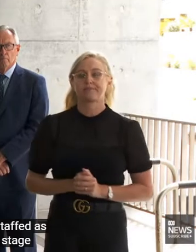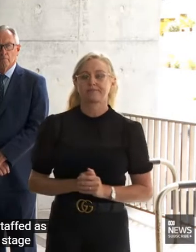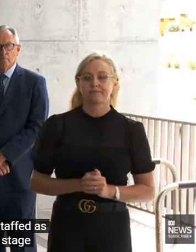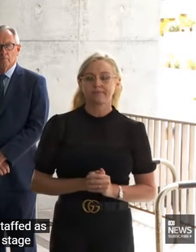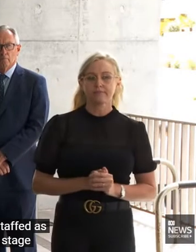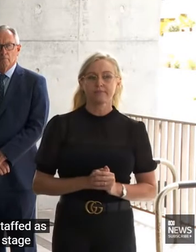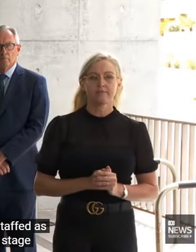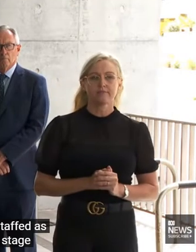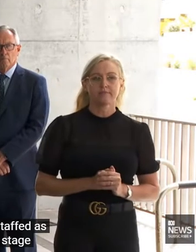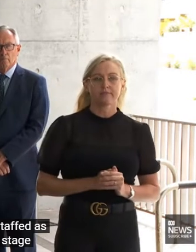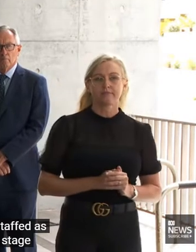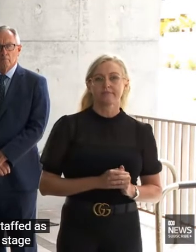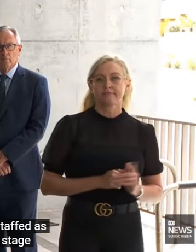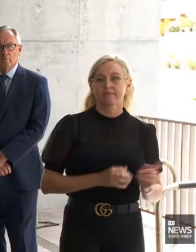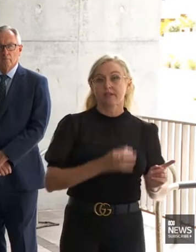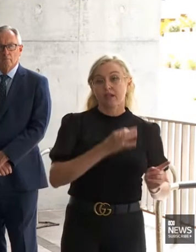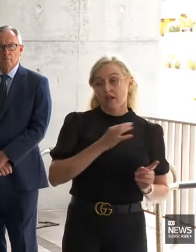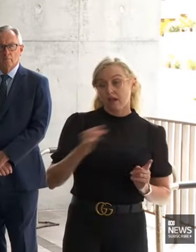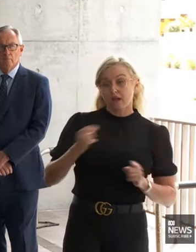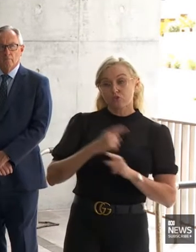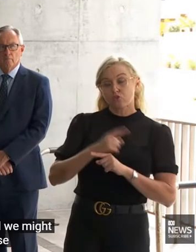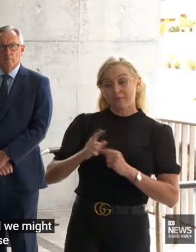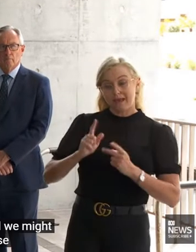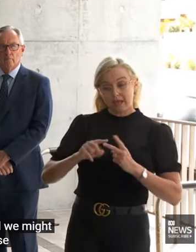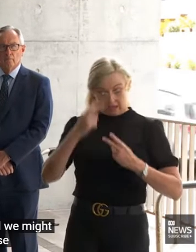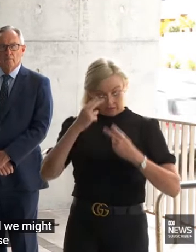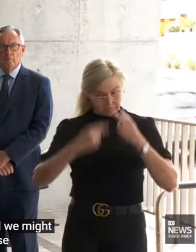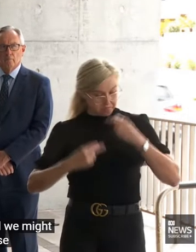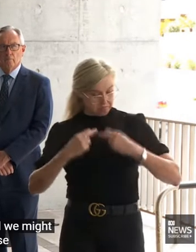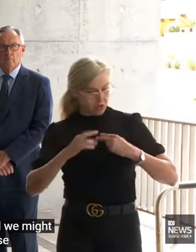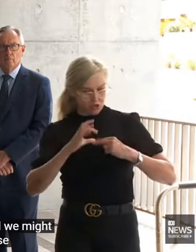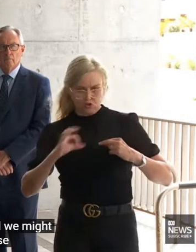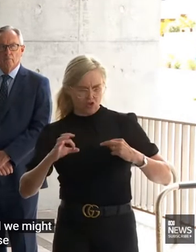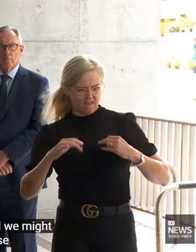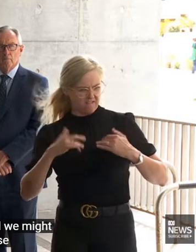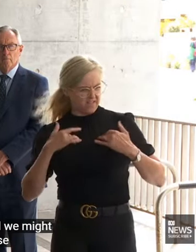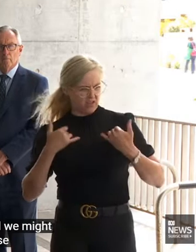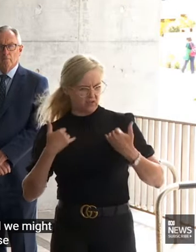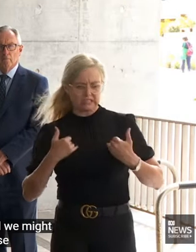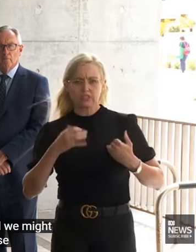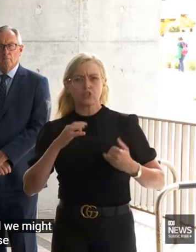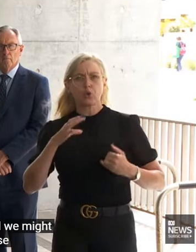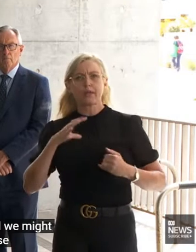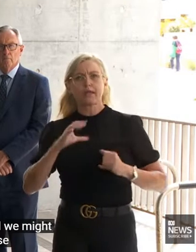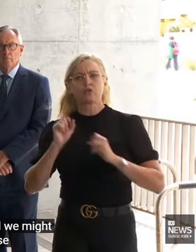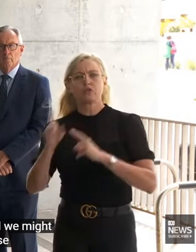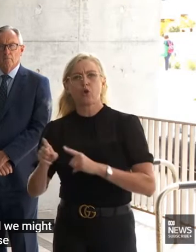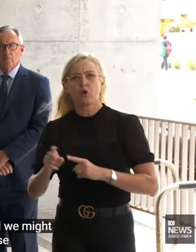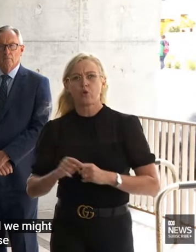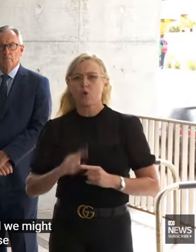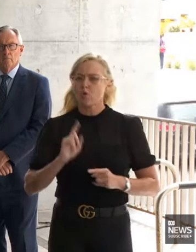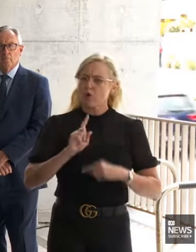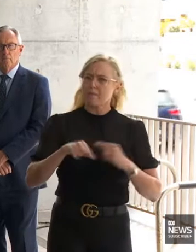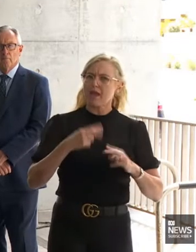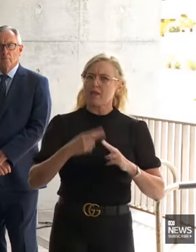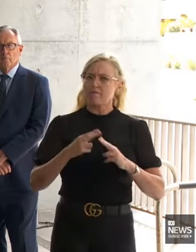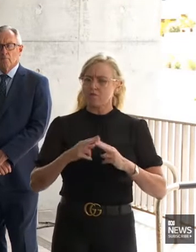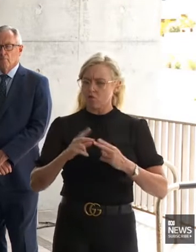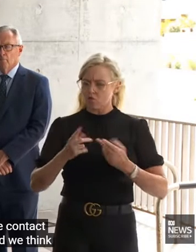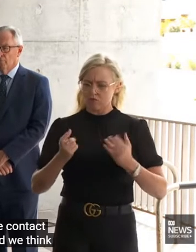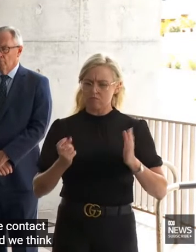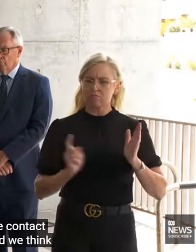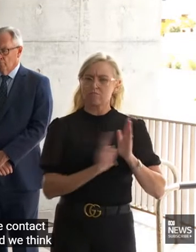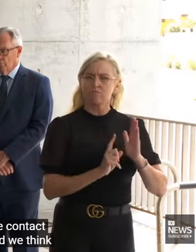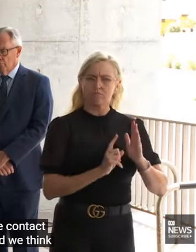symptoms. Yes. Isolation requirements also changing if you're a close contact, or Well, we made